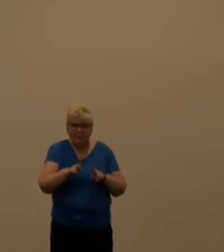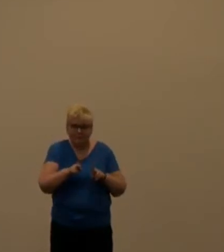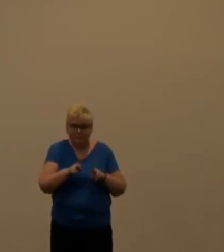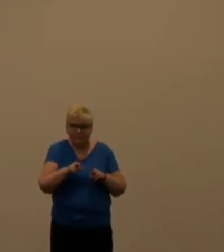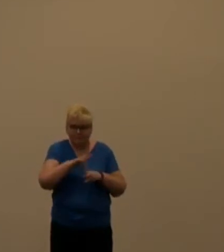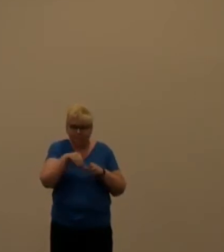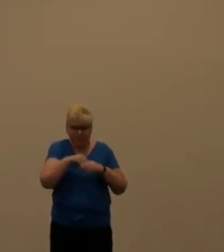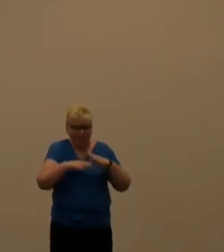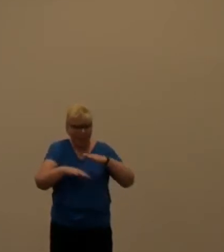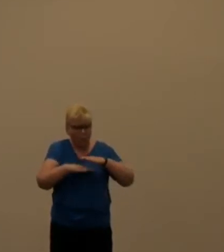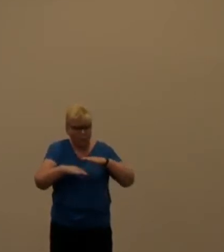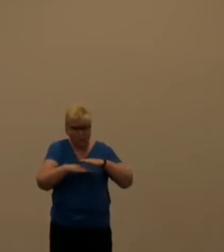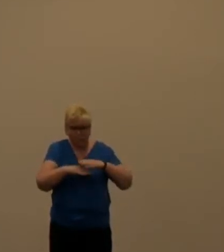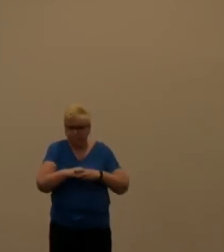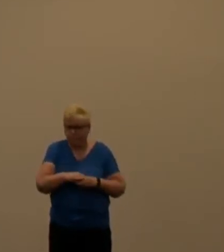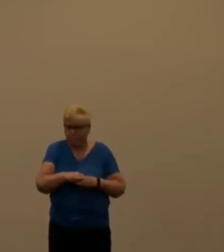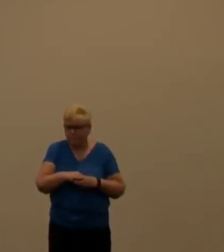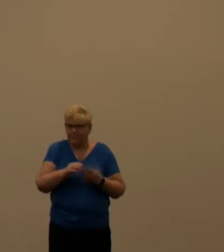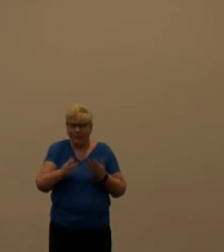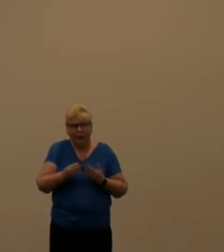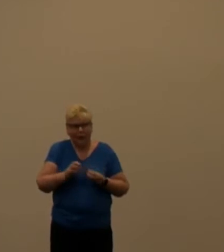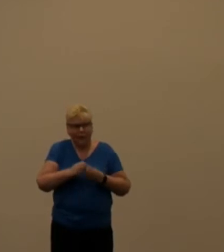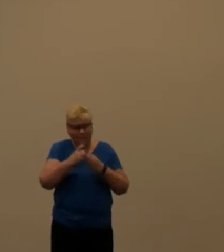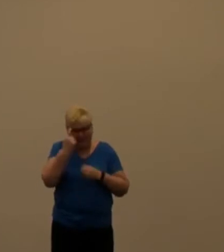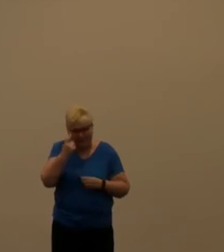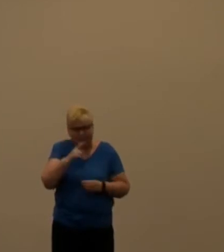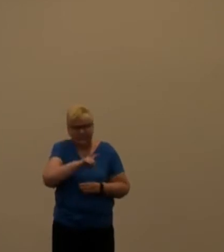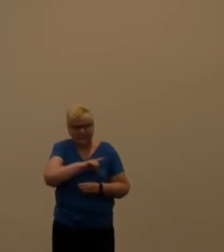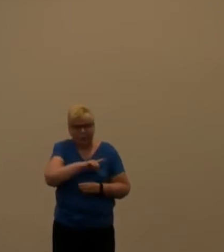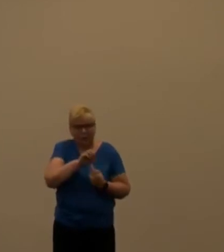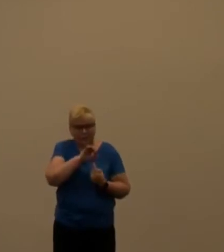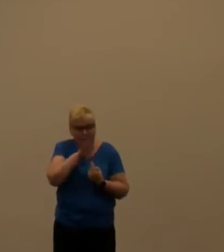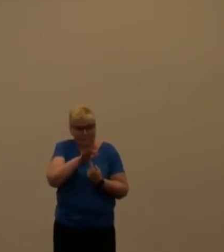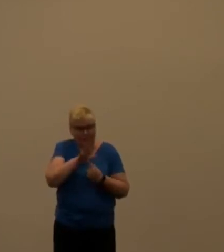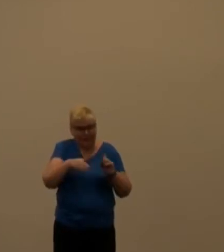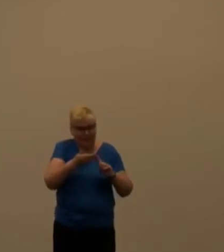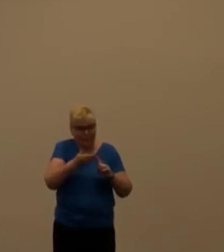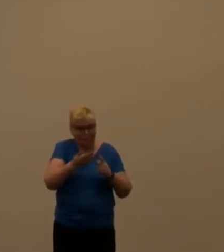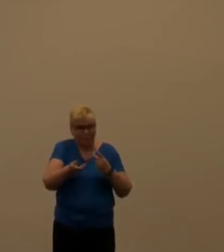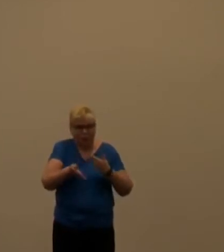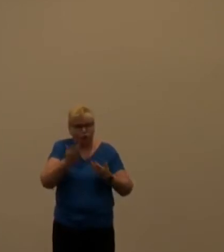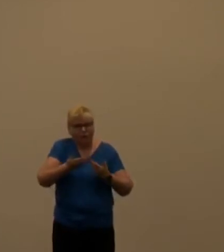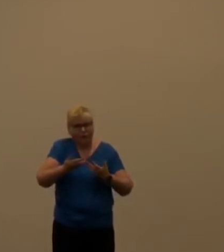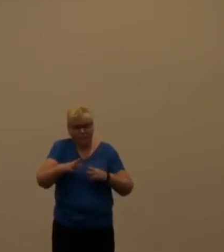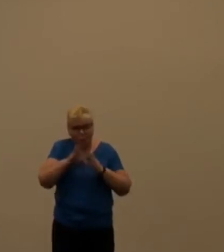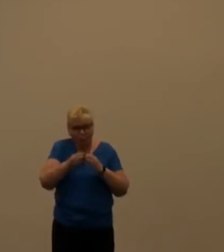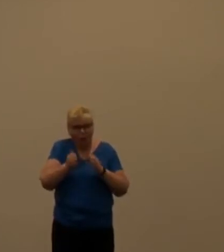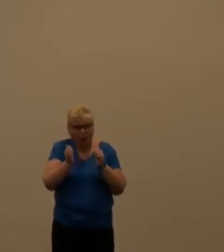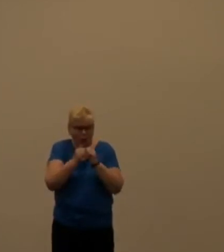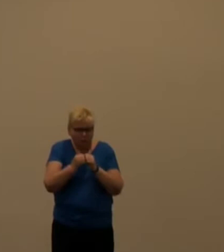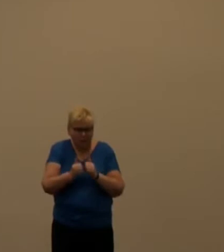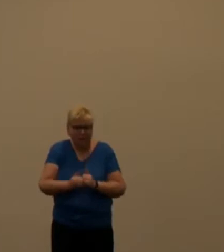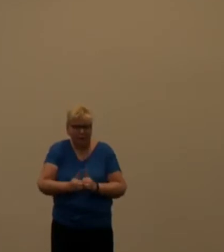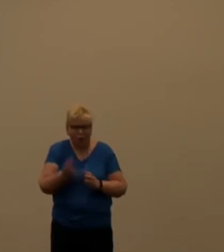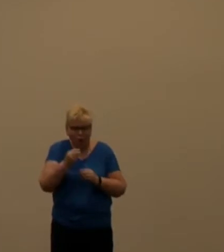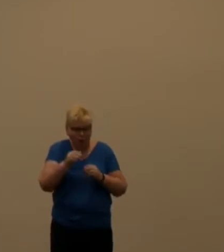the cloud version. It made sense primarily because the main goal was to get rid of all the customization, to get rid of all the